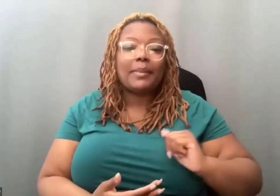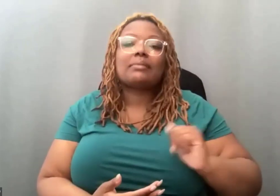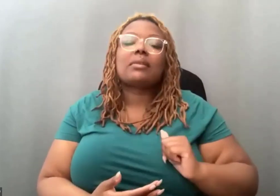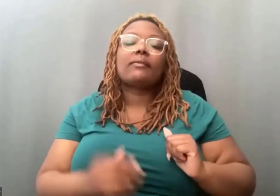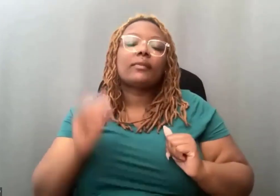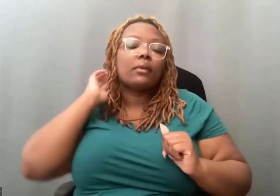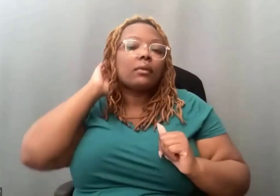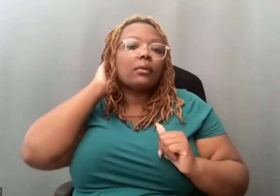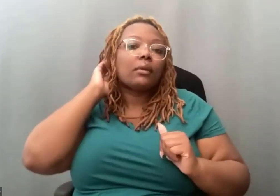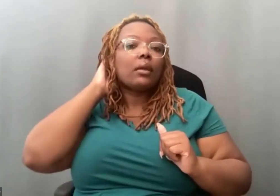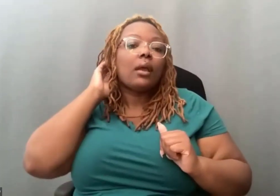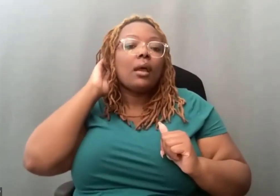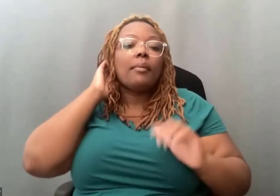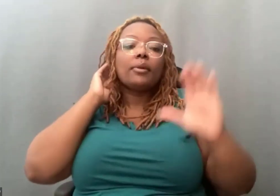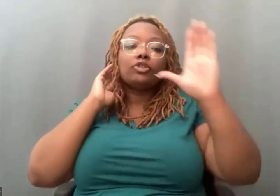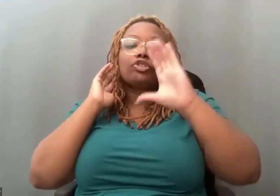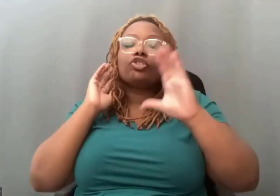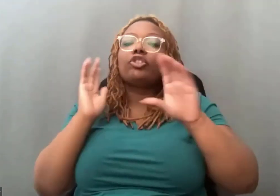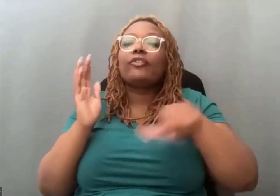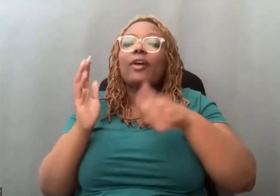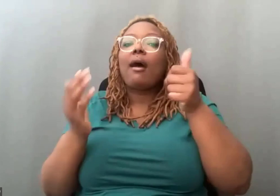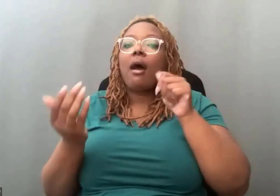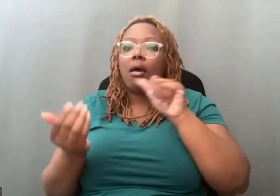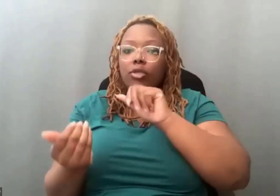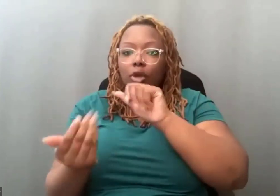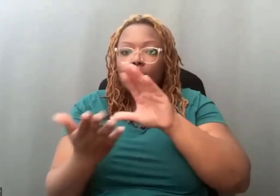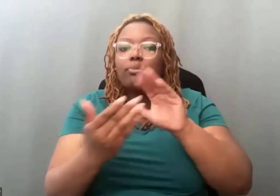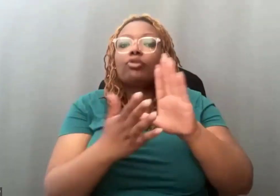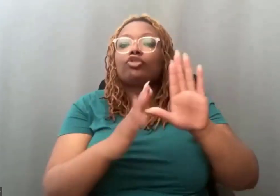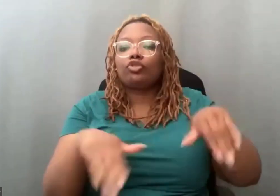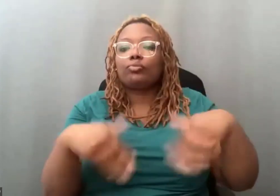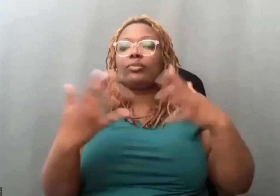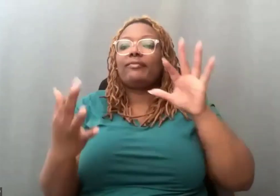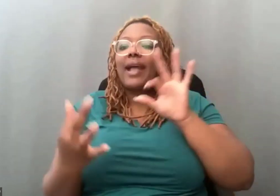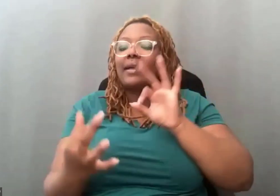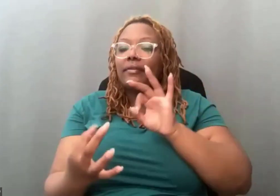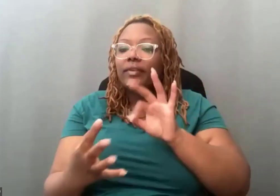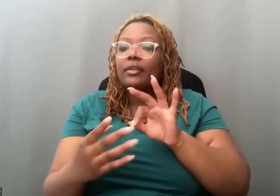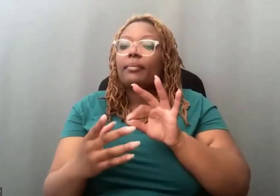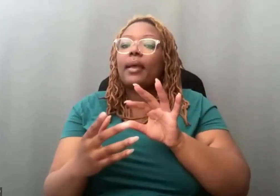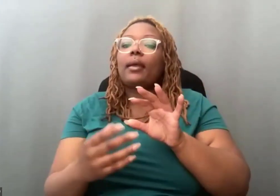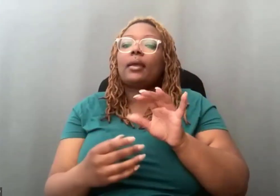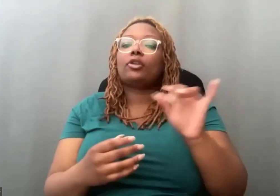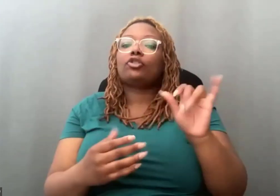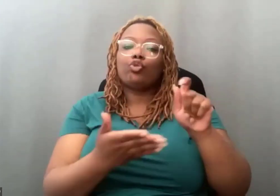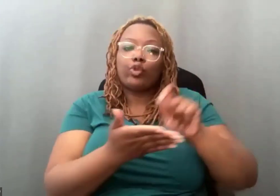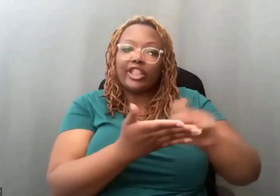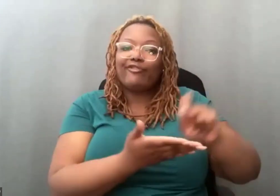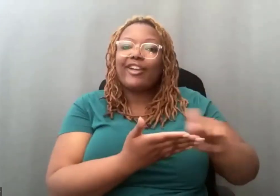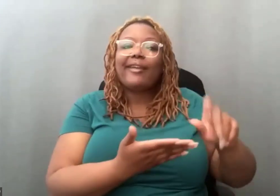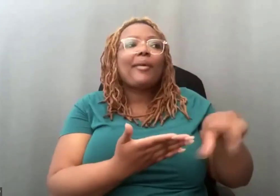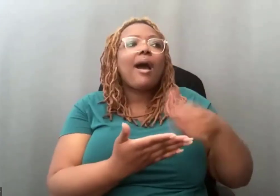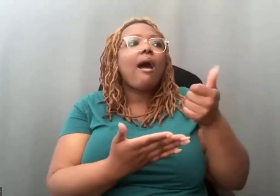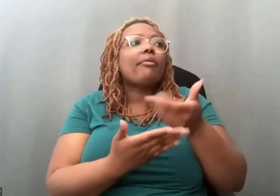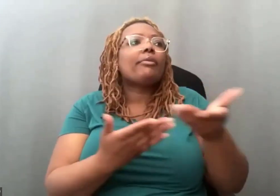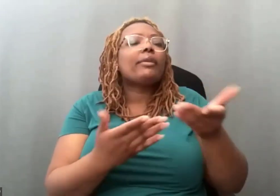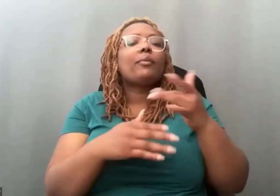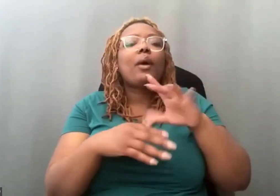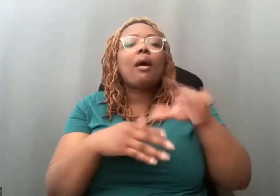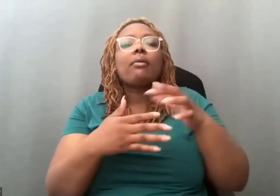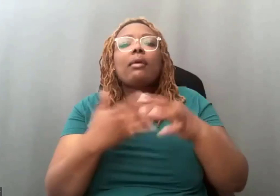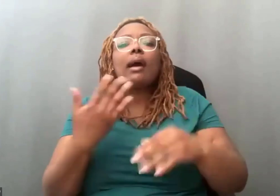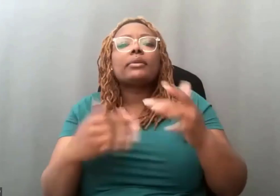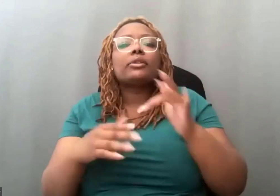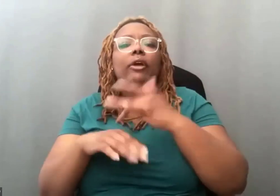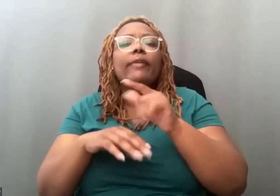for other ways of giving feedback in addition to the written has always been helpful.